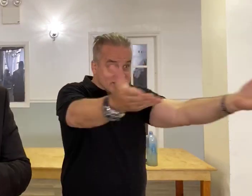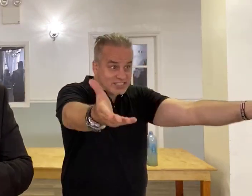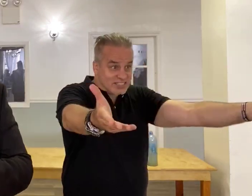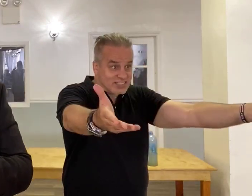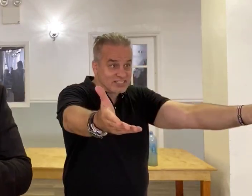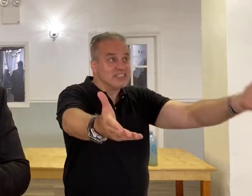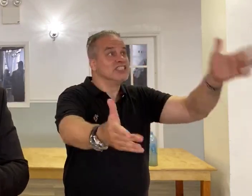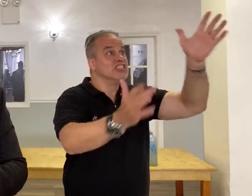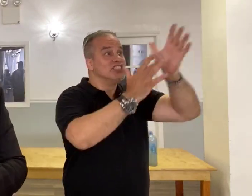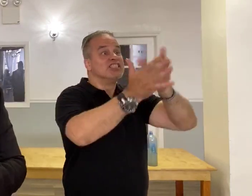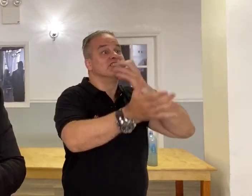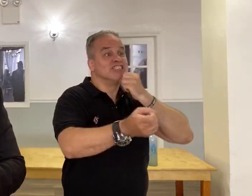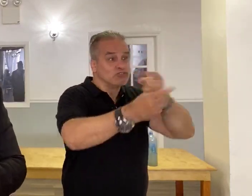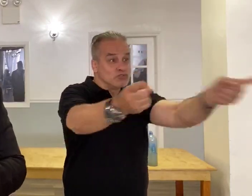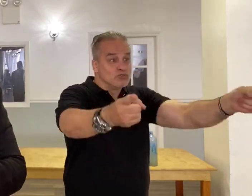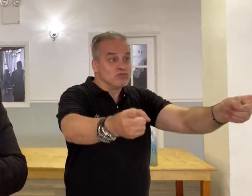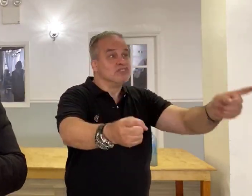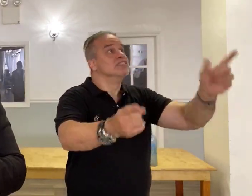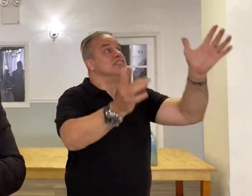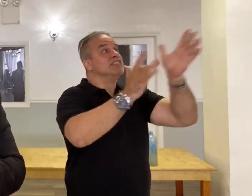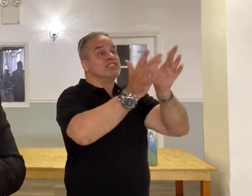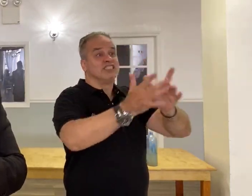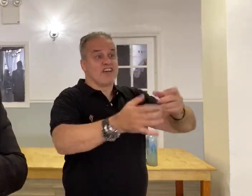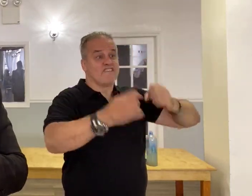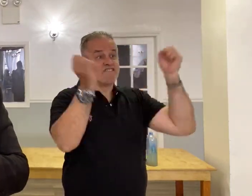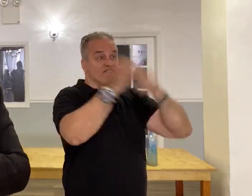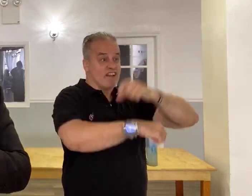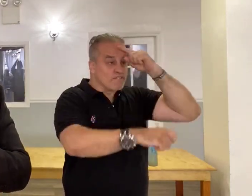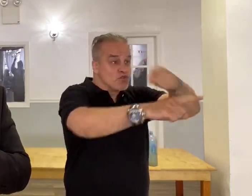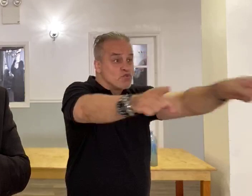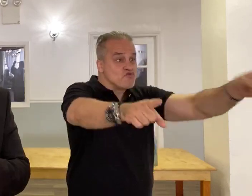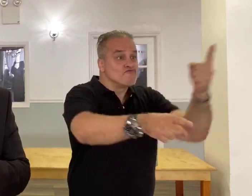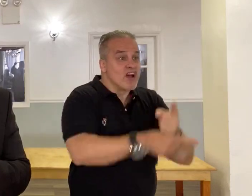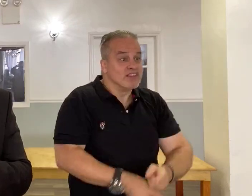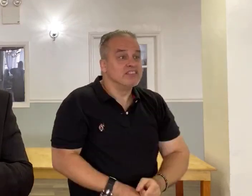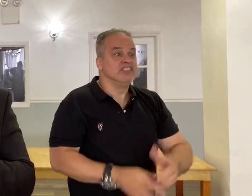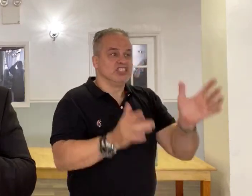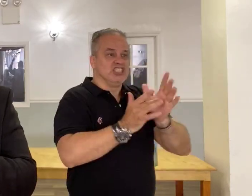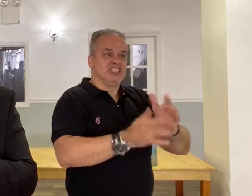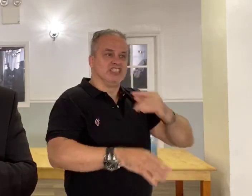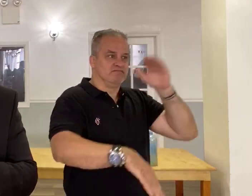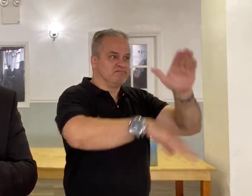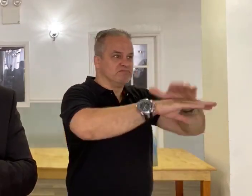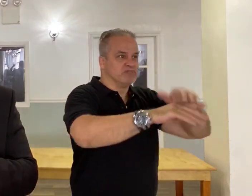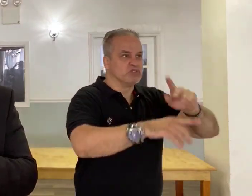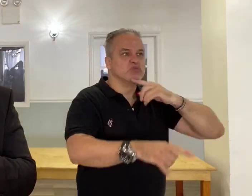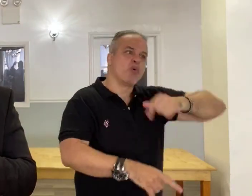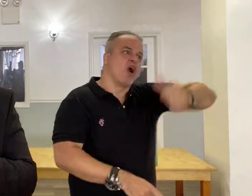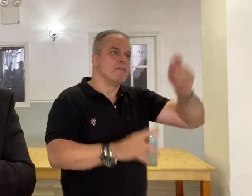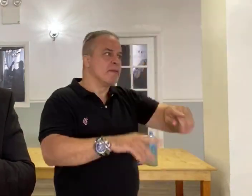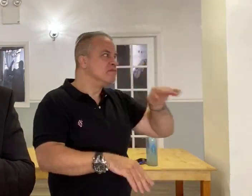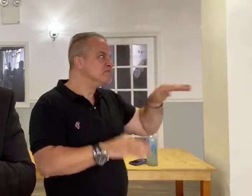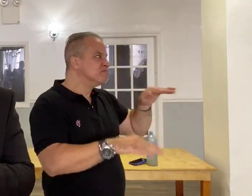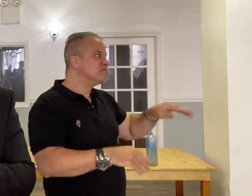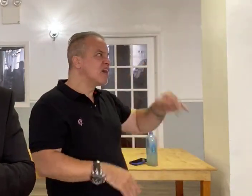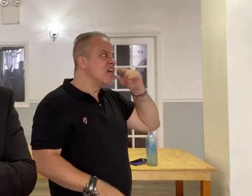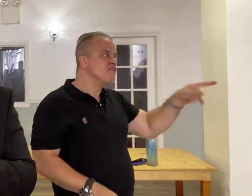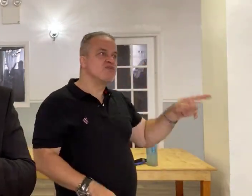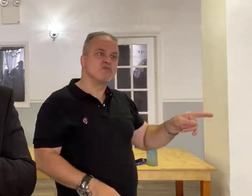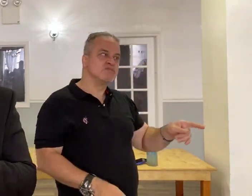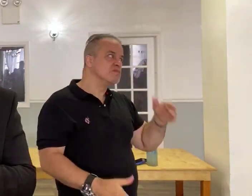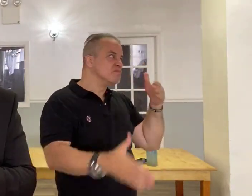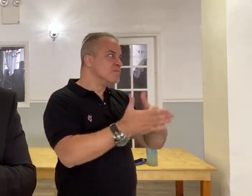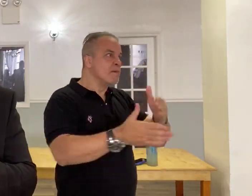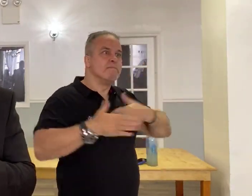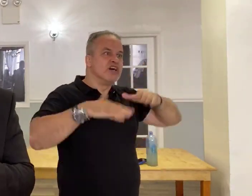your foot, cast it from you. It would be better for you to enter into heaven, enter into life, maimed or halt,